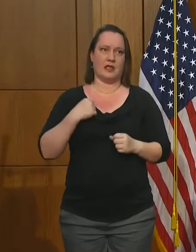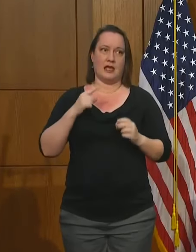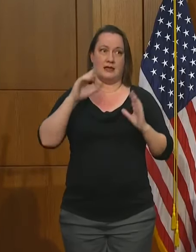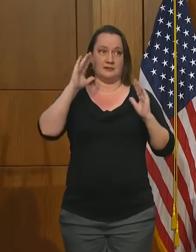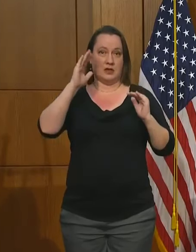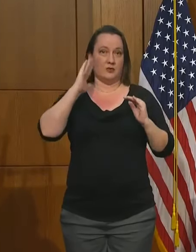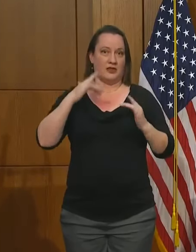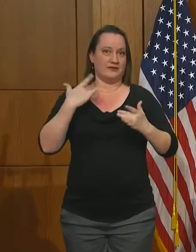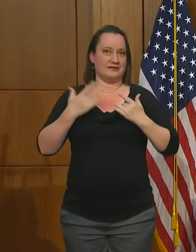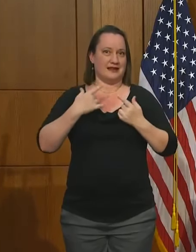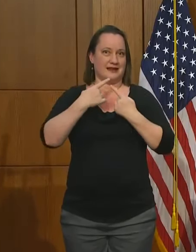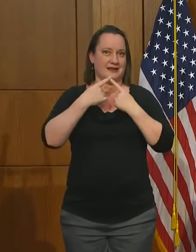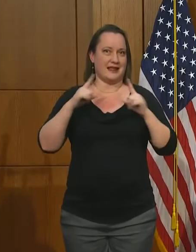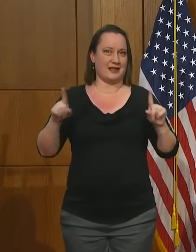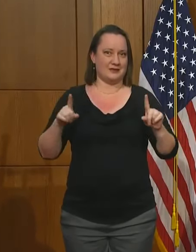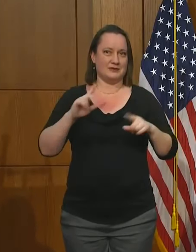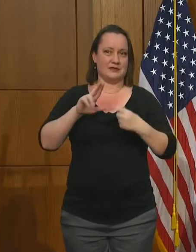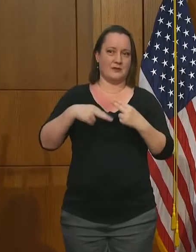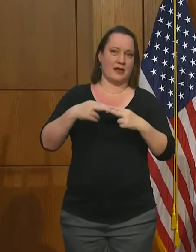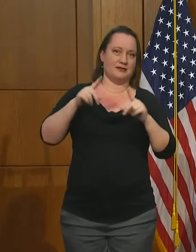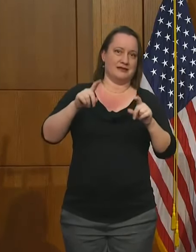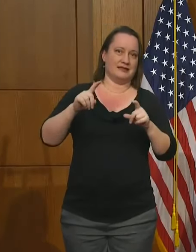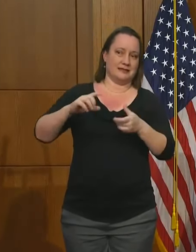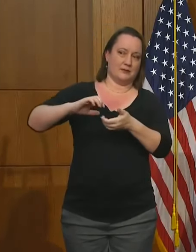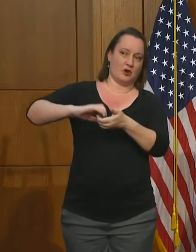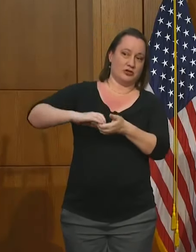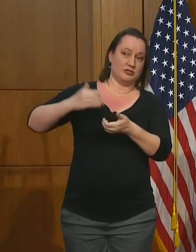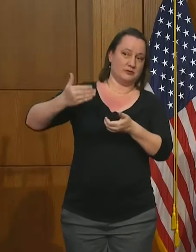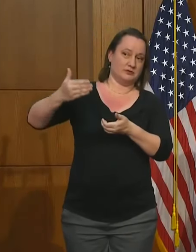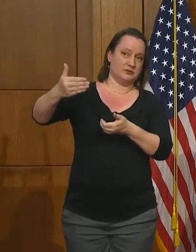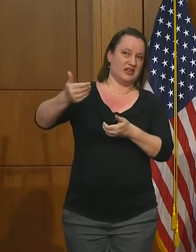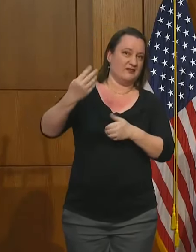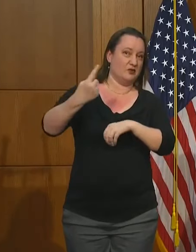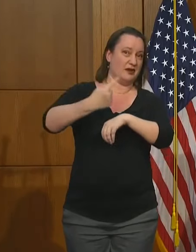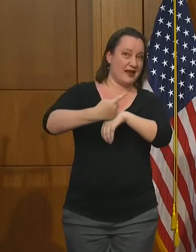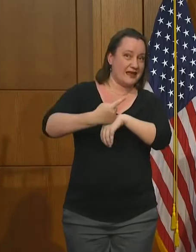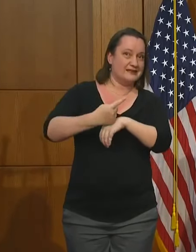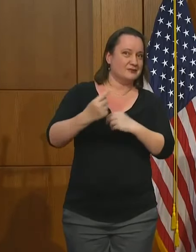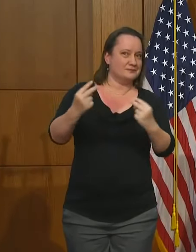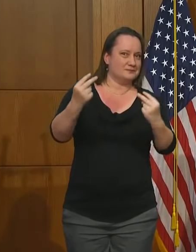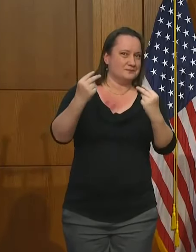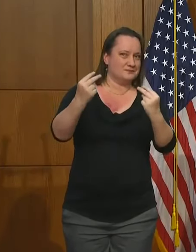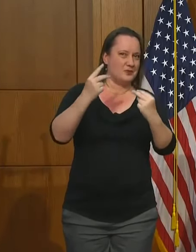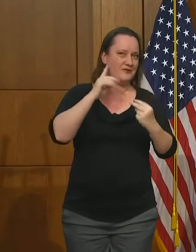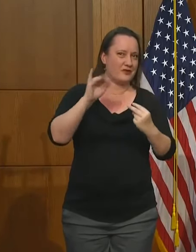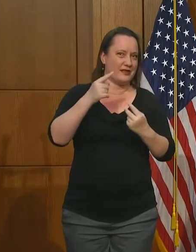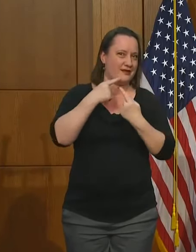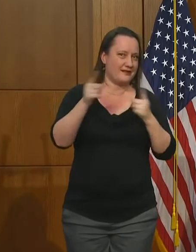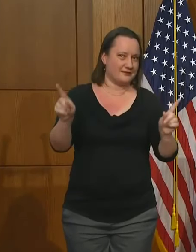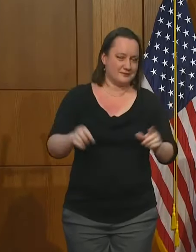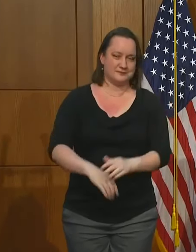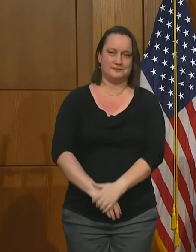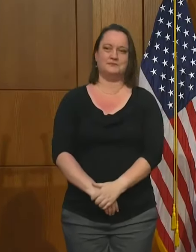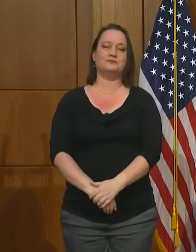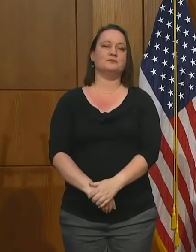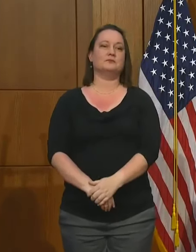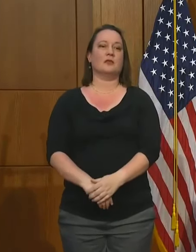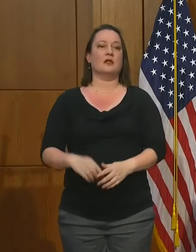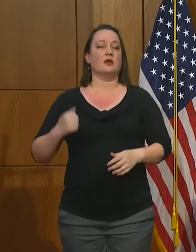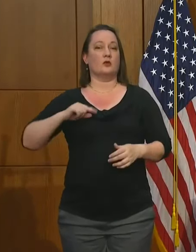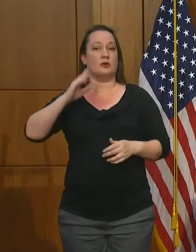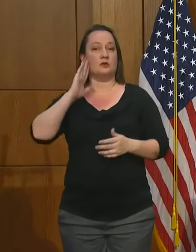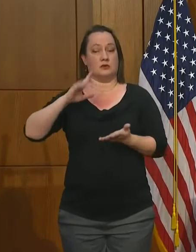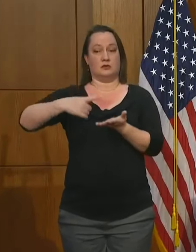announcements about testing partnerships in the coming days. So stay tuned for that. And what we're going to talk about is